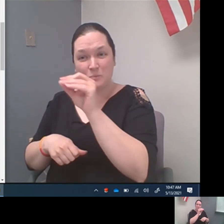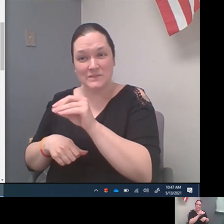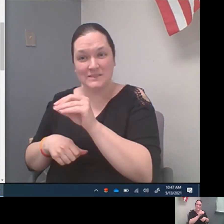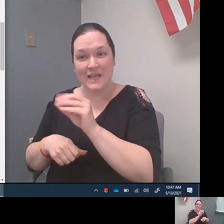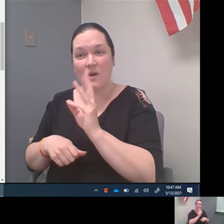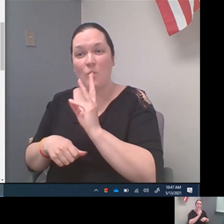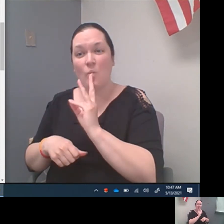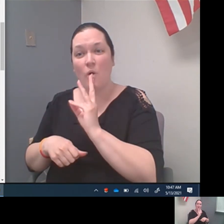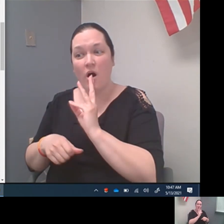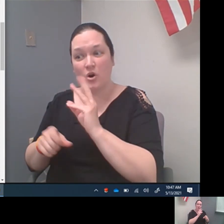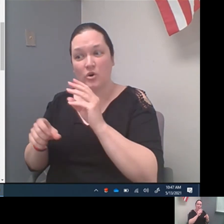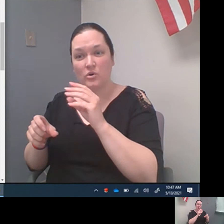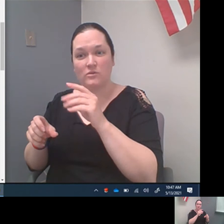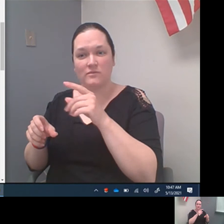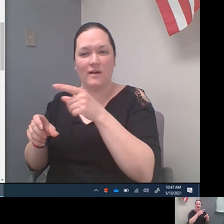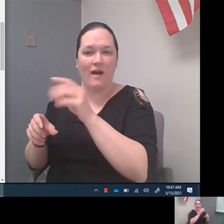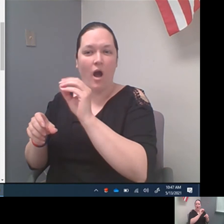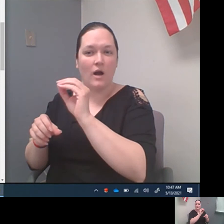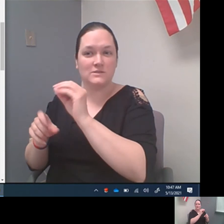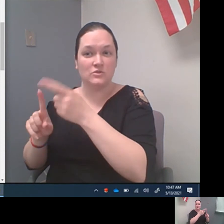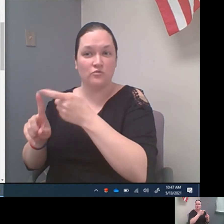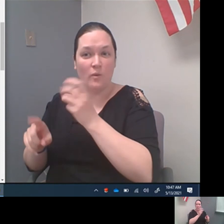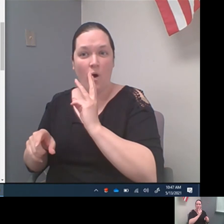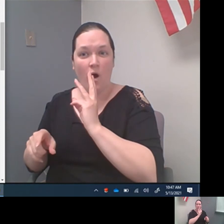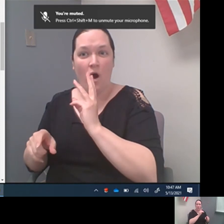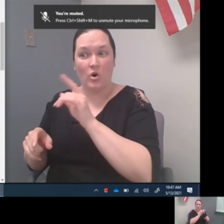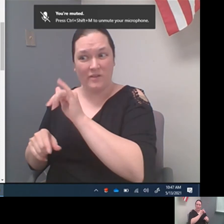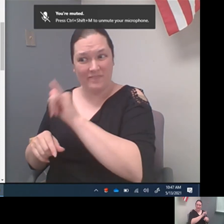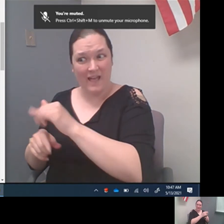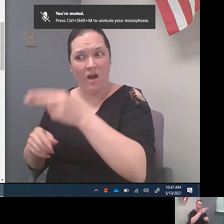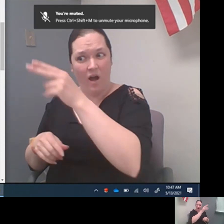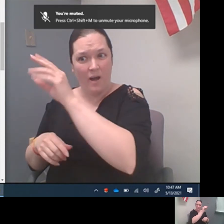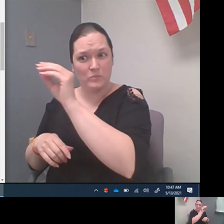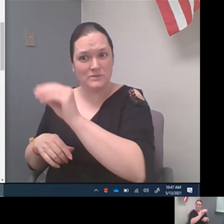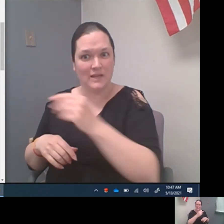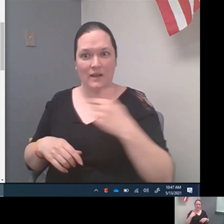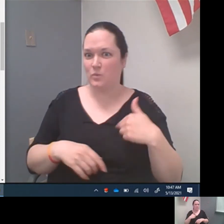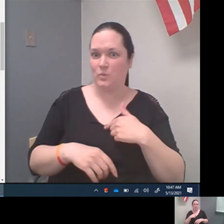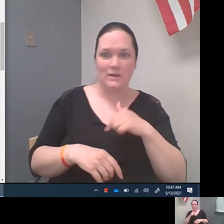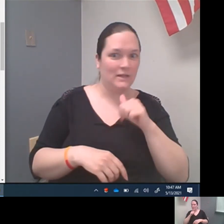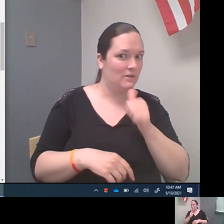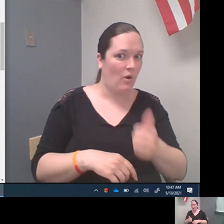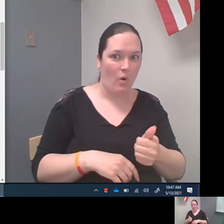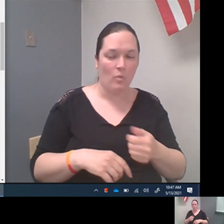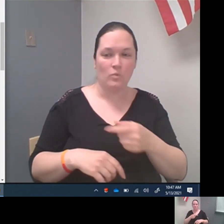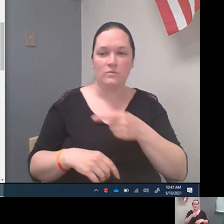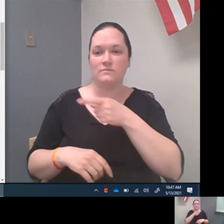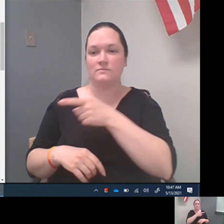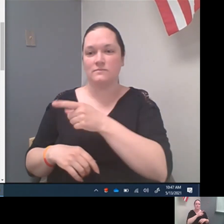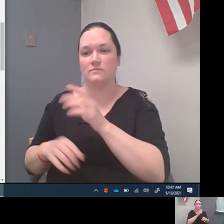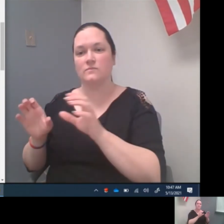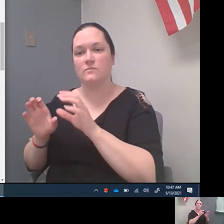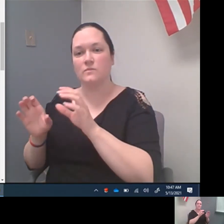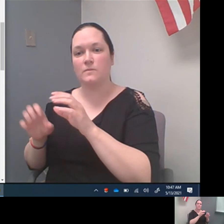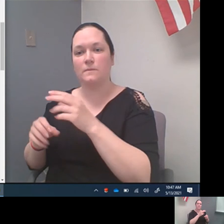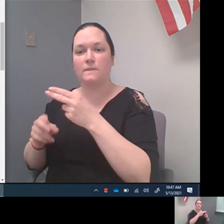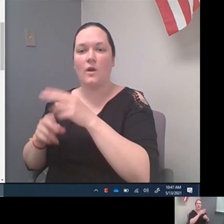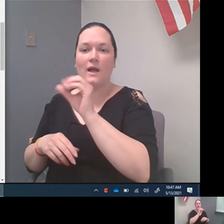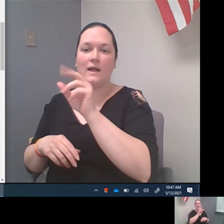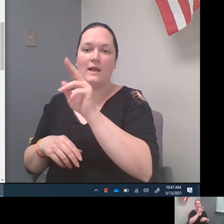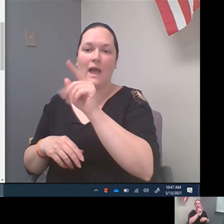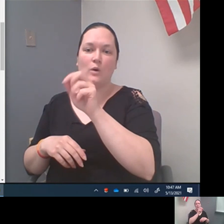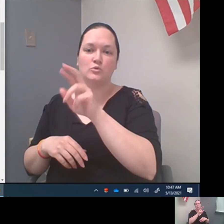they're really, really efficient. We're not even close to that. And the way they do that is they use something called countercurrent gas exchange. And so